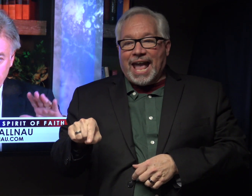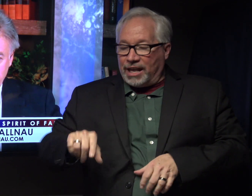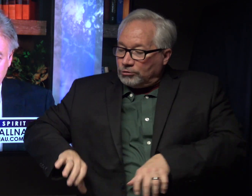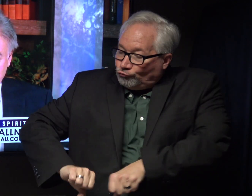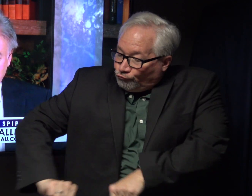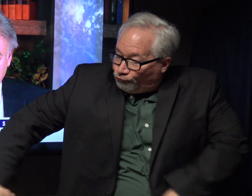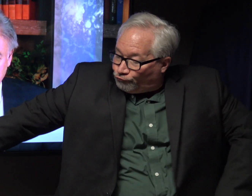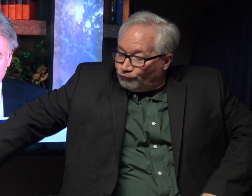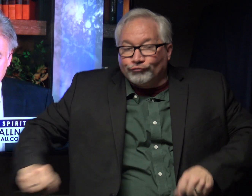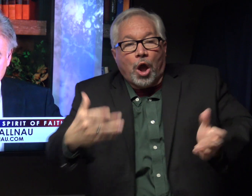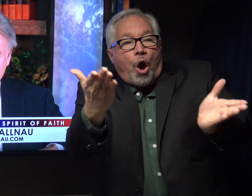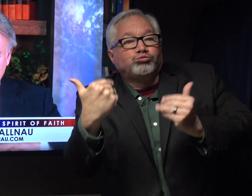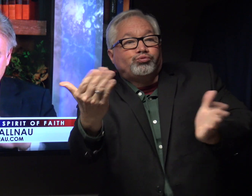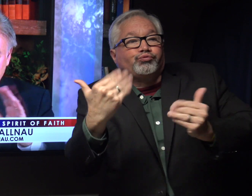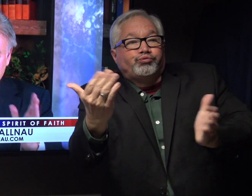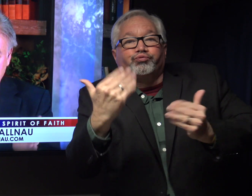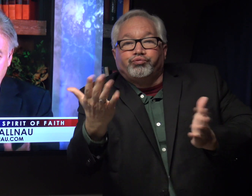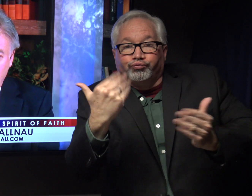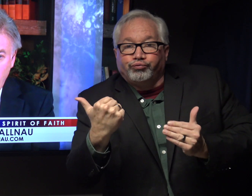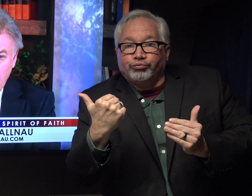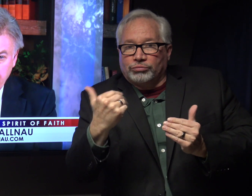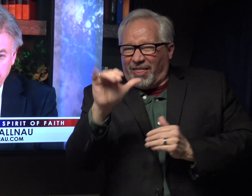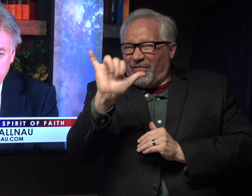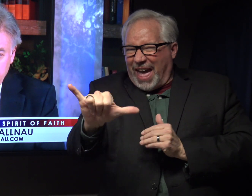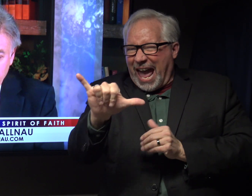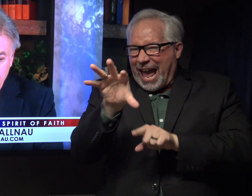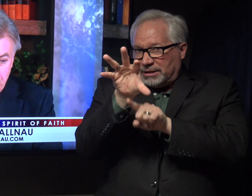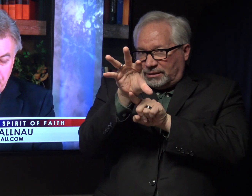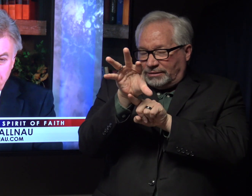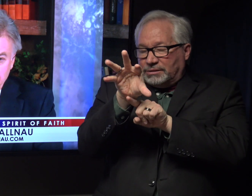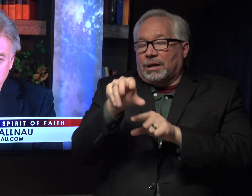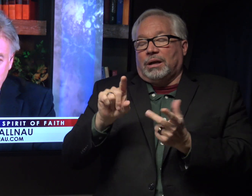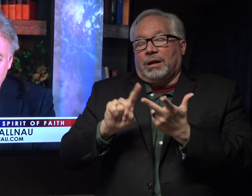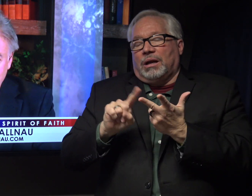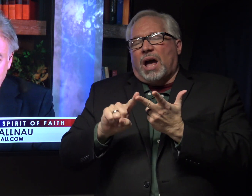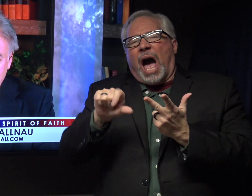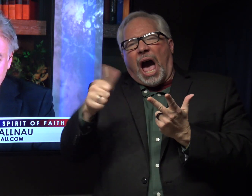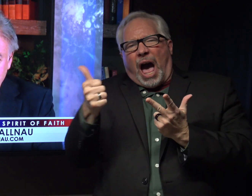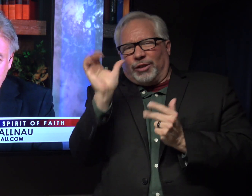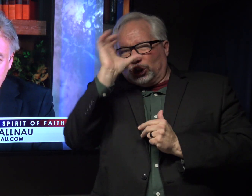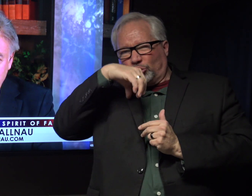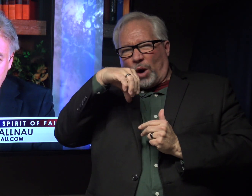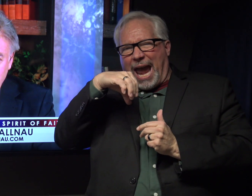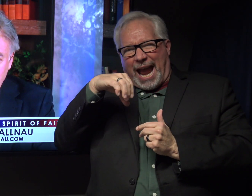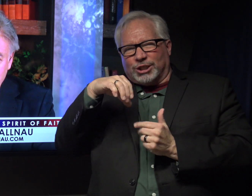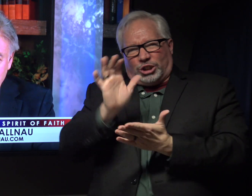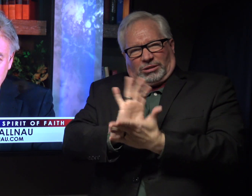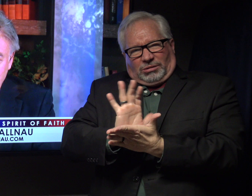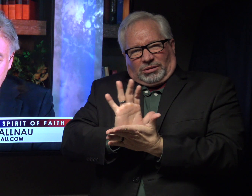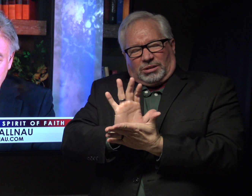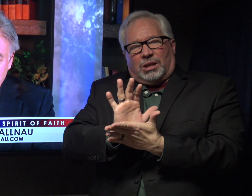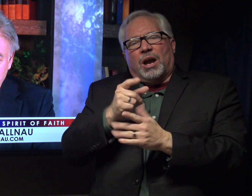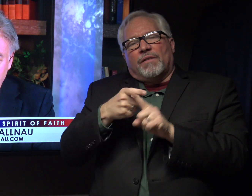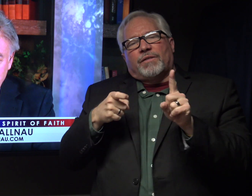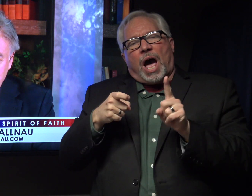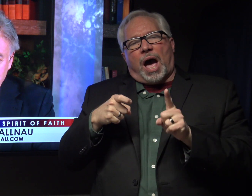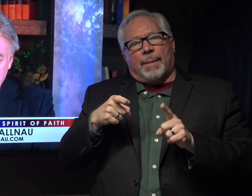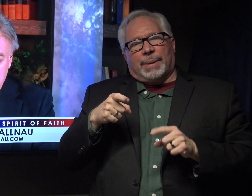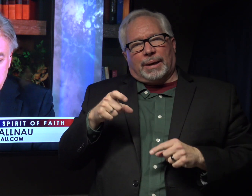that segment. Then there's the odd piece of video that came out today from a blogger named Fog City Midge,